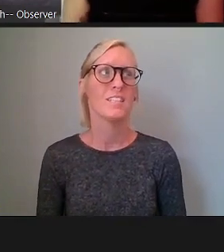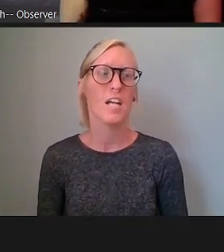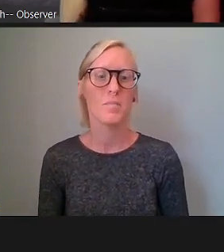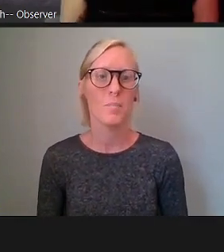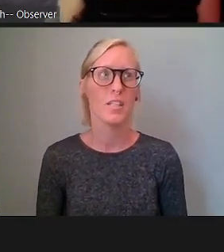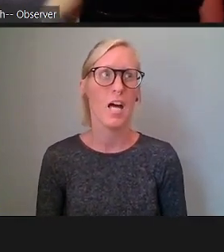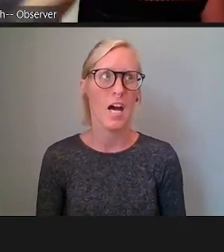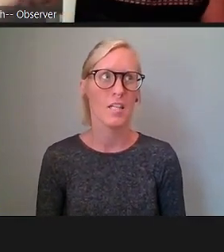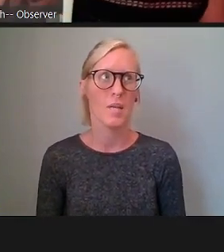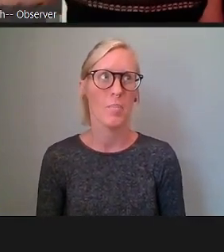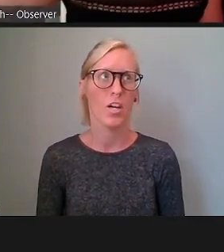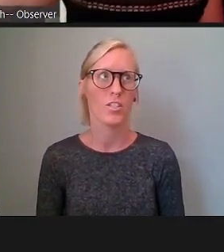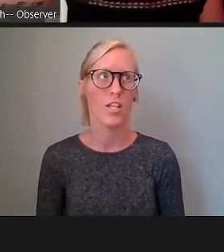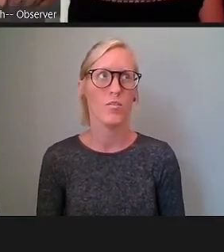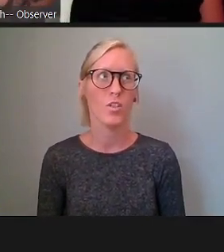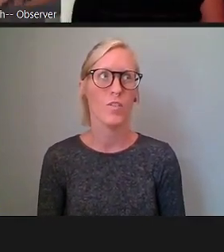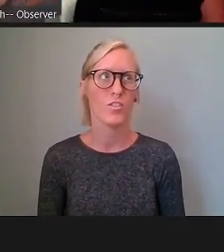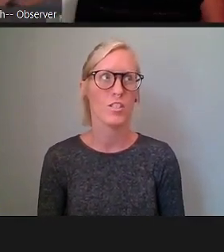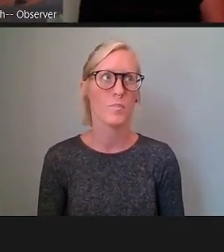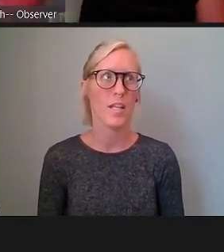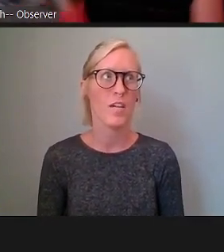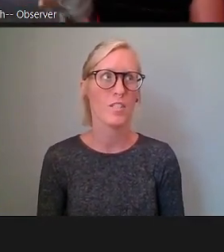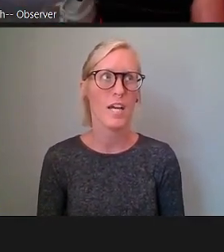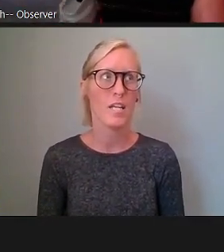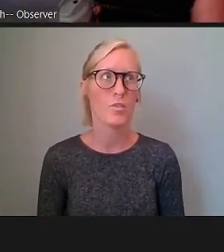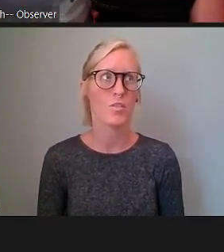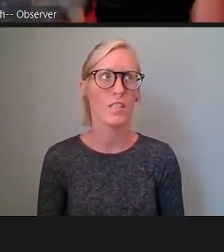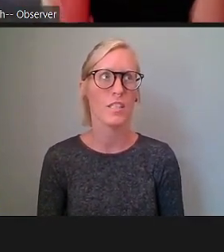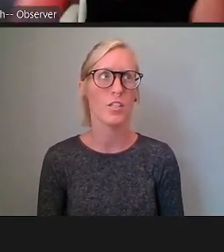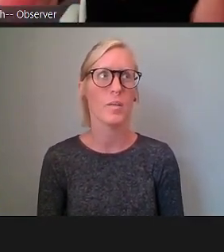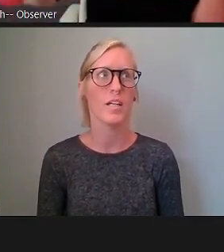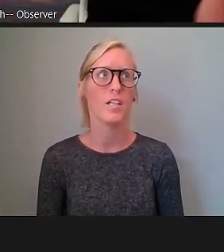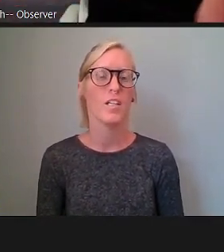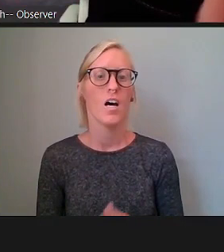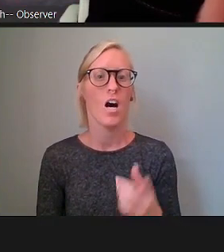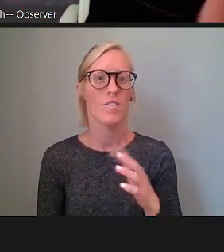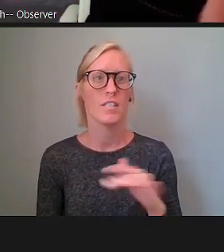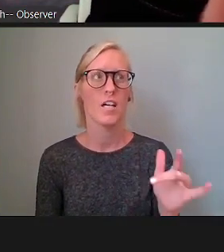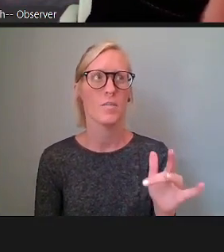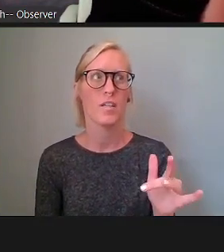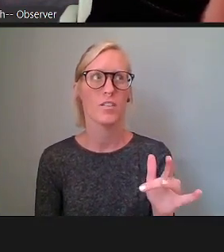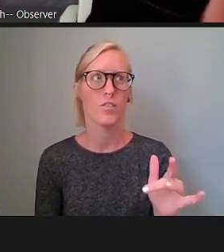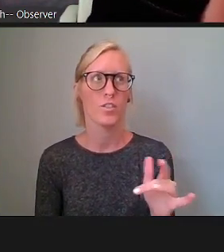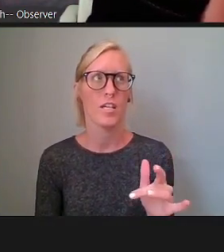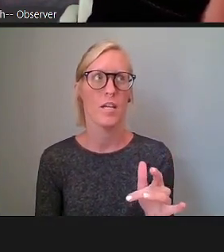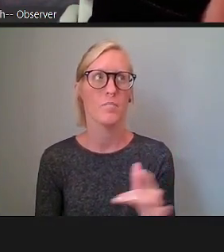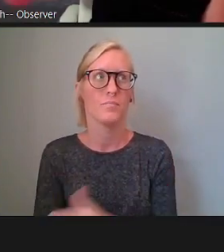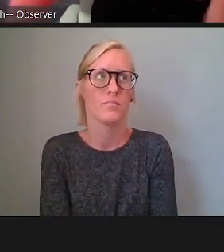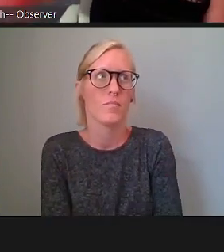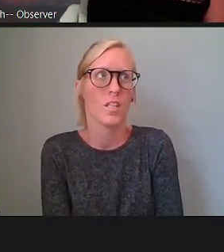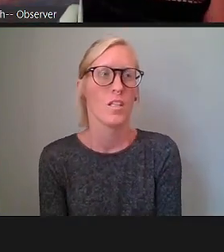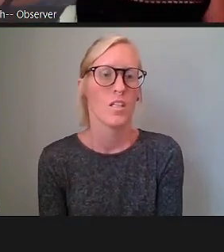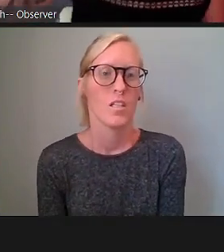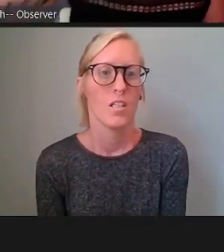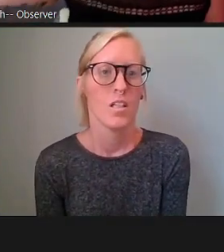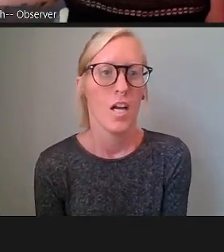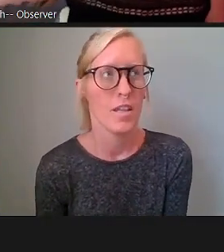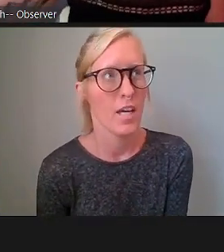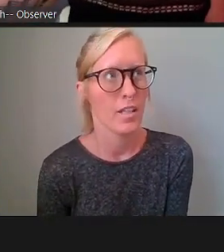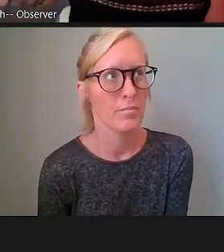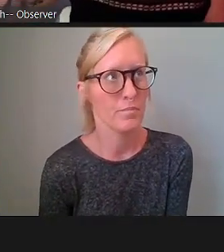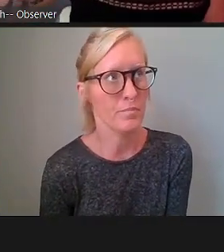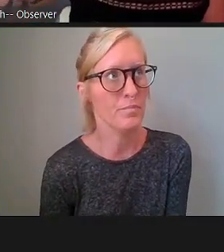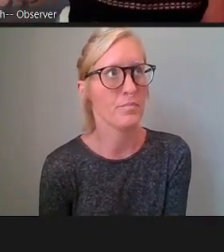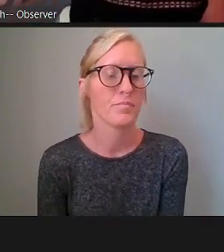Because it comes up a lot in my part, so I don't know if I should spell it every time so it's clear, but obviously I'll spell it the first time,